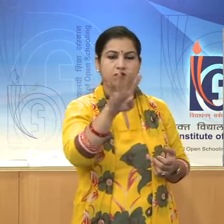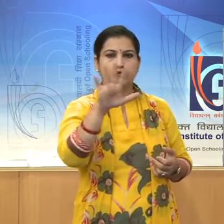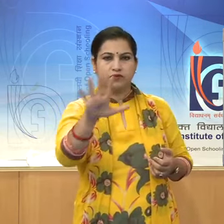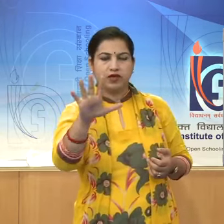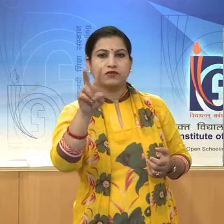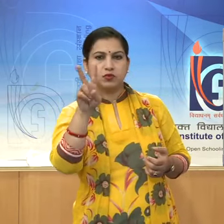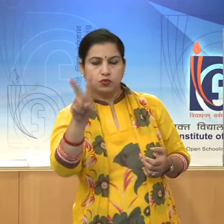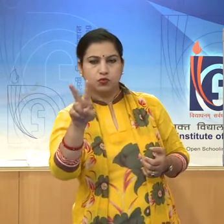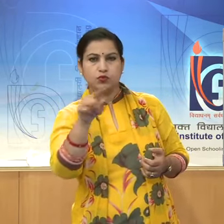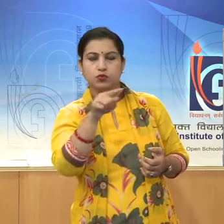1452 CE to